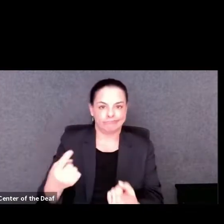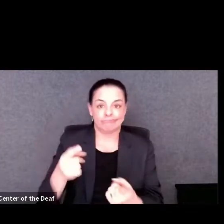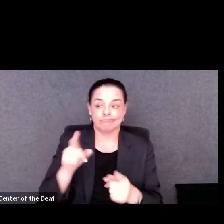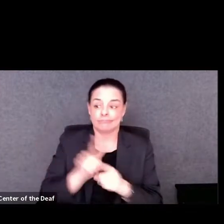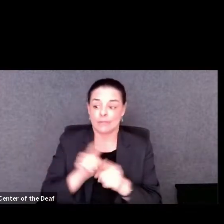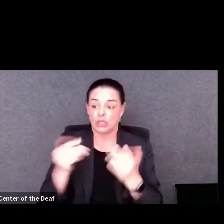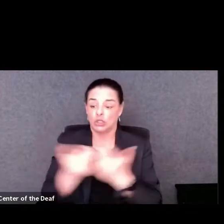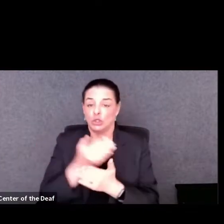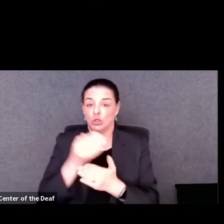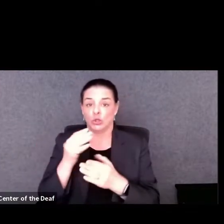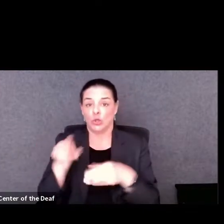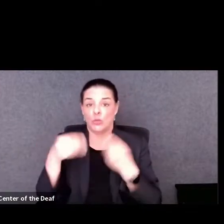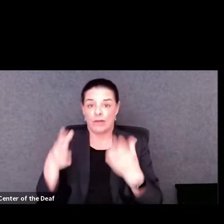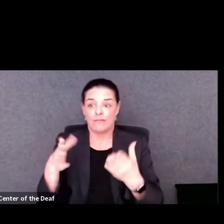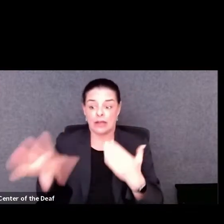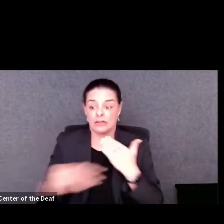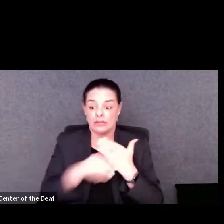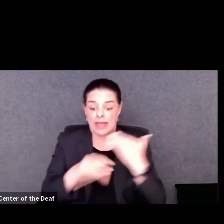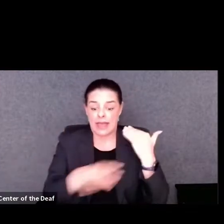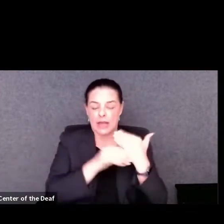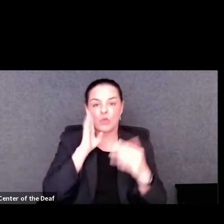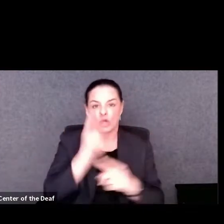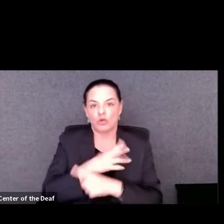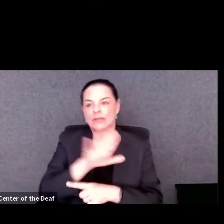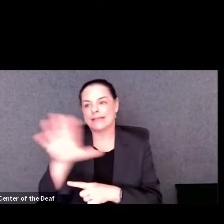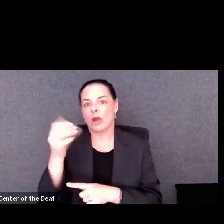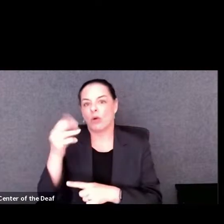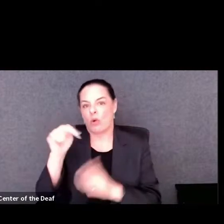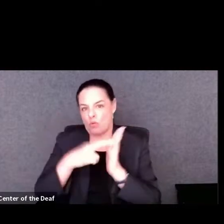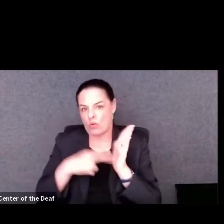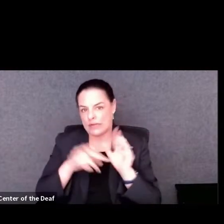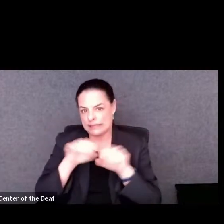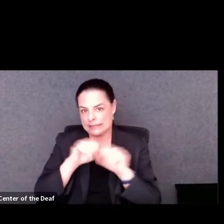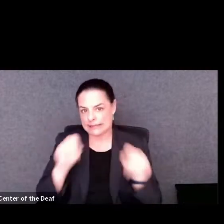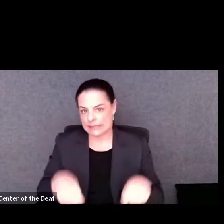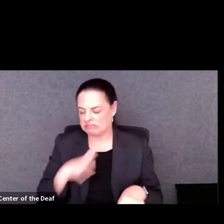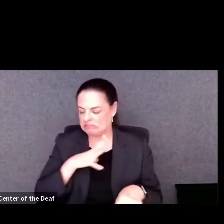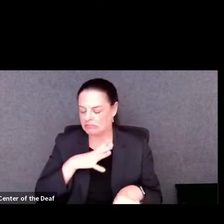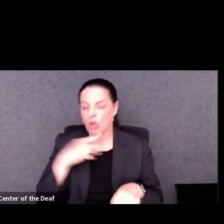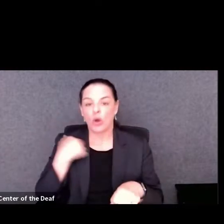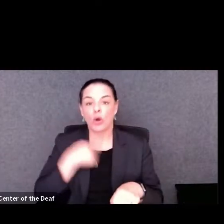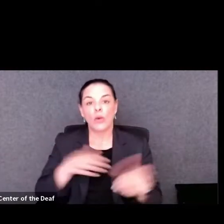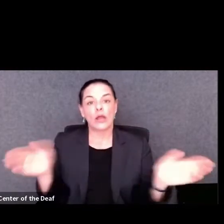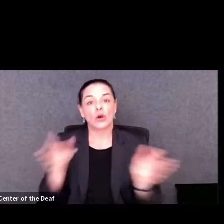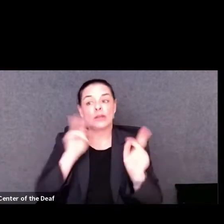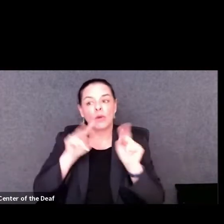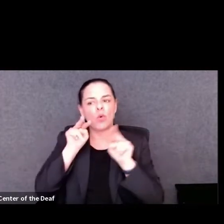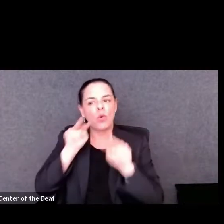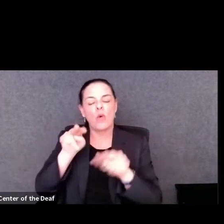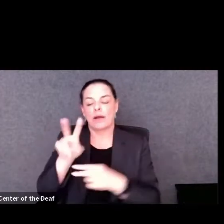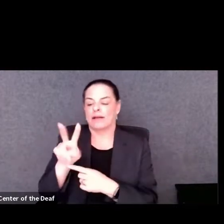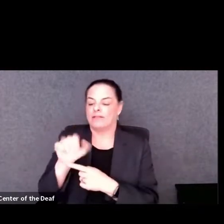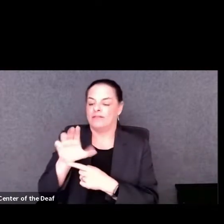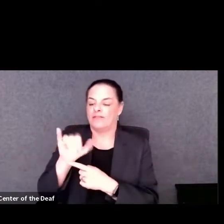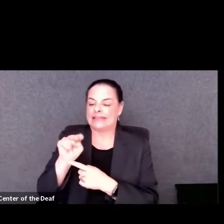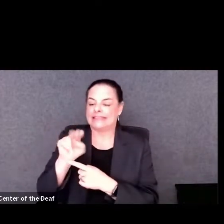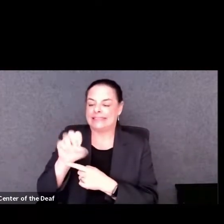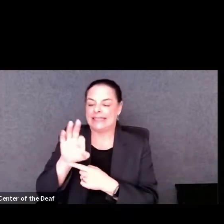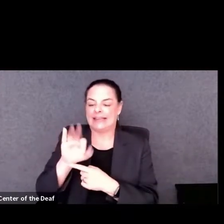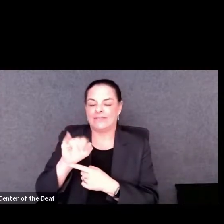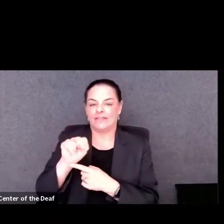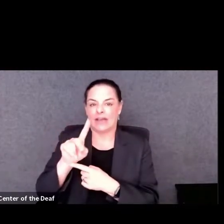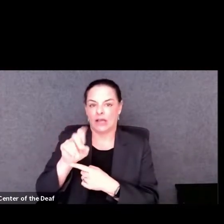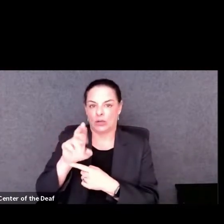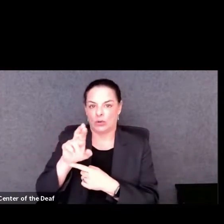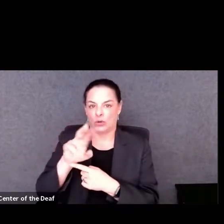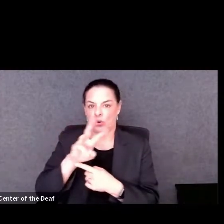new providers come on, they will use their own registration system. So that's why we really encourage folks to keep an eye on the Vaccine Finder website and then